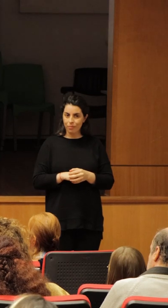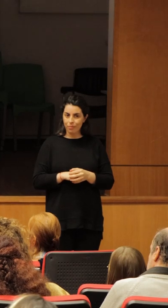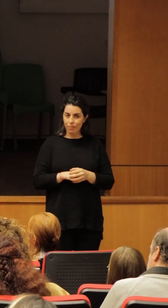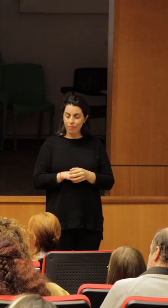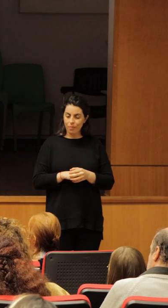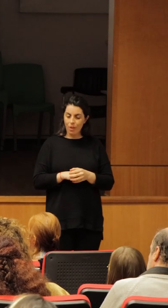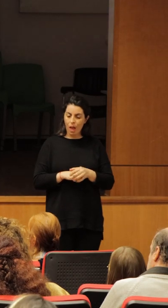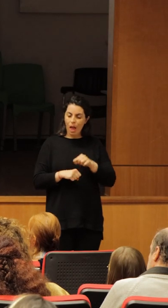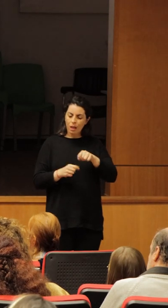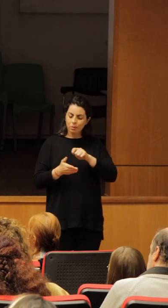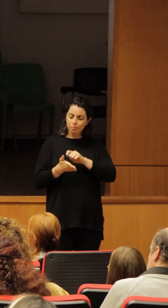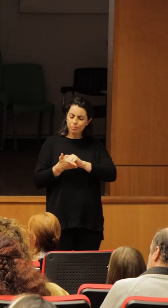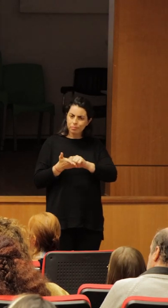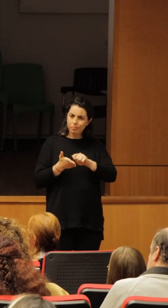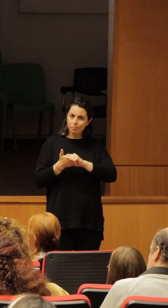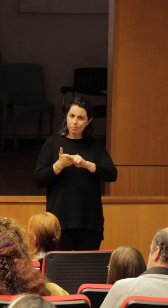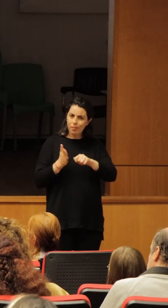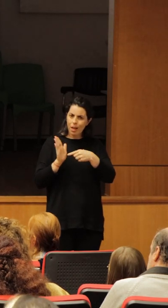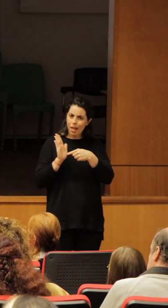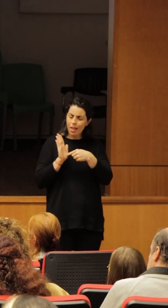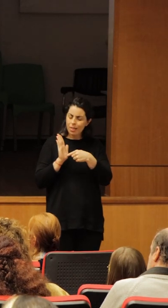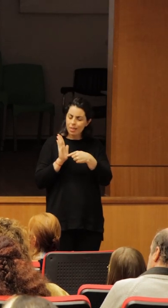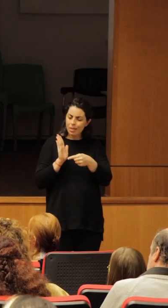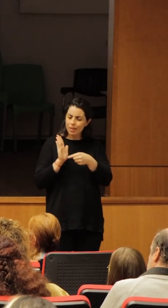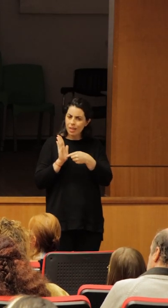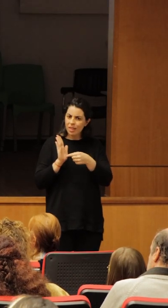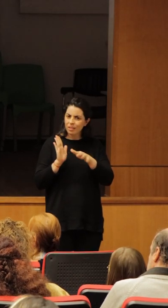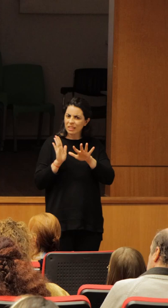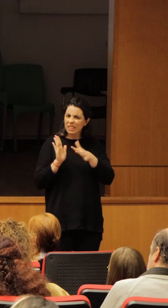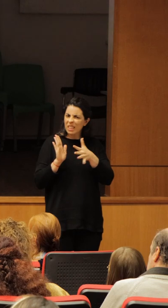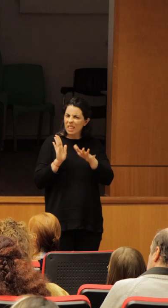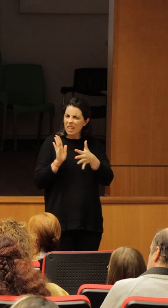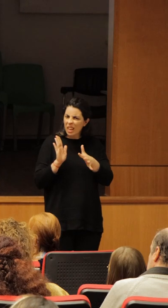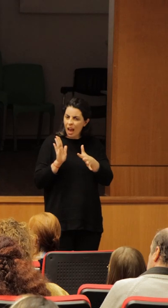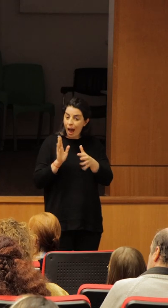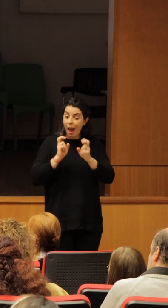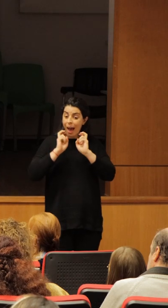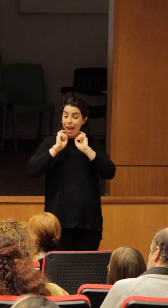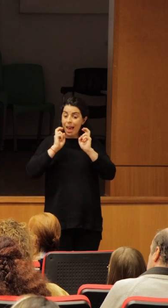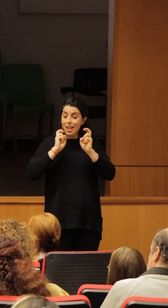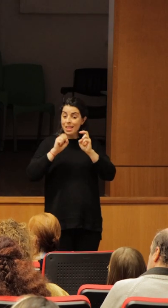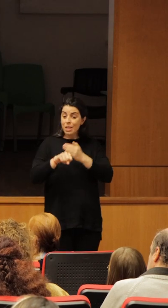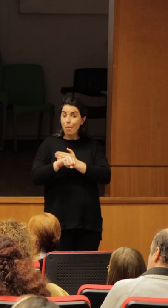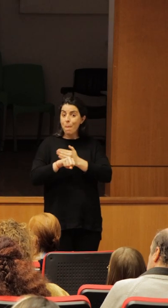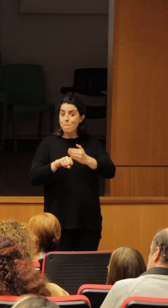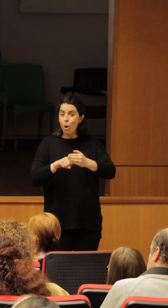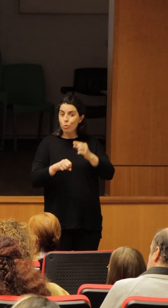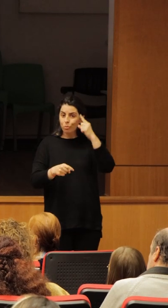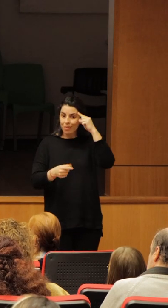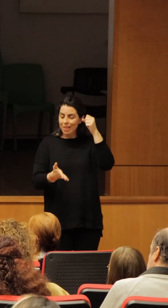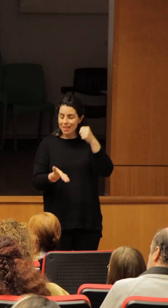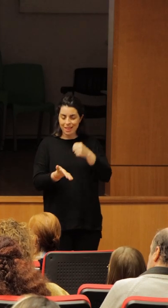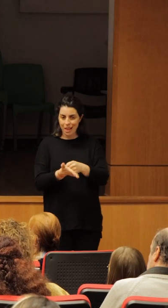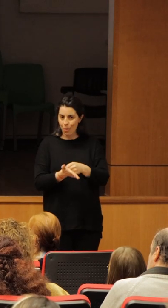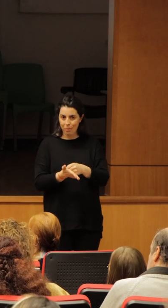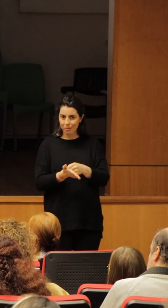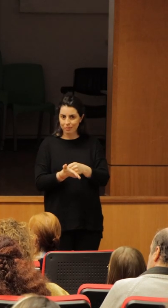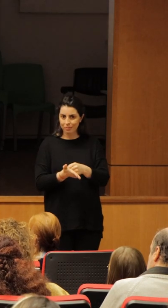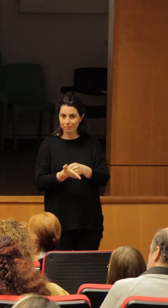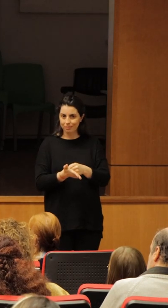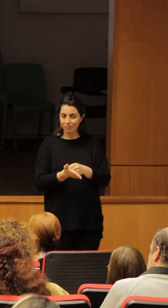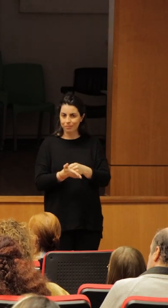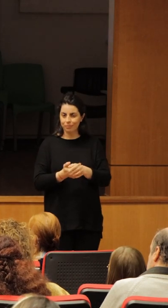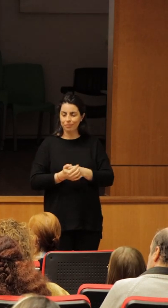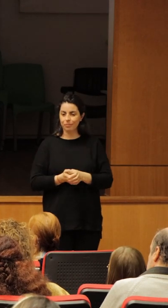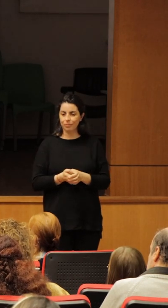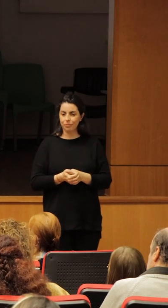in PTSD, a lot of times we see psychotic features. Sobre el estrés postraumático. Because we know a lot we of see